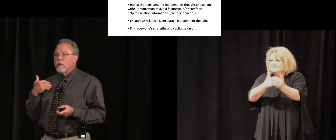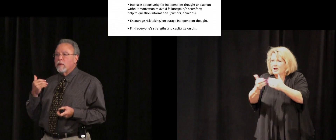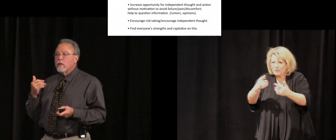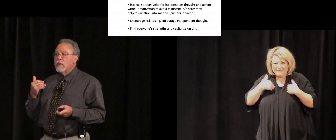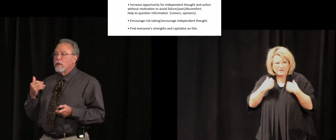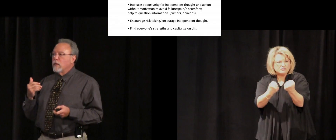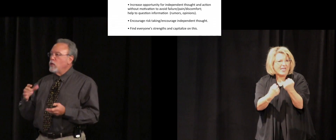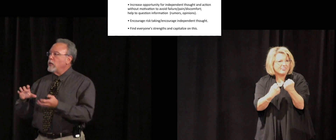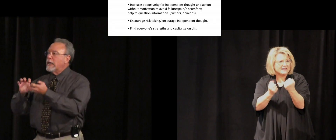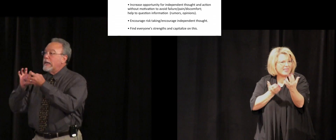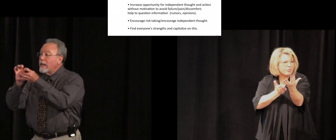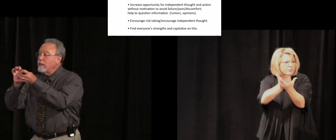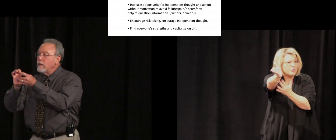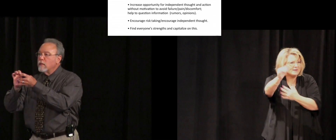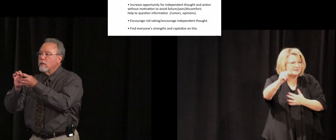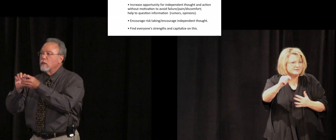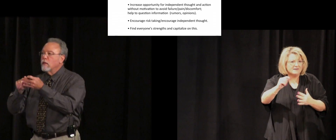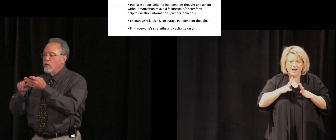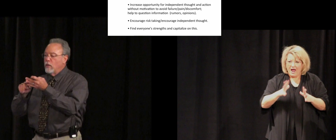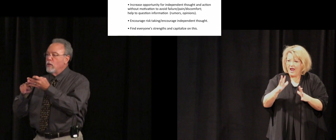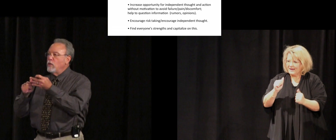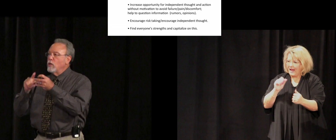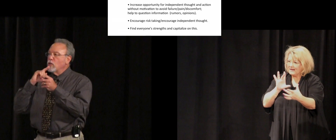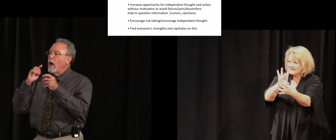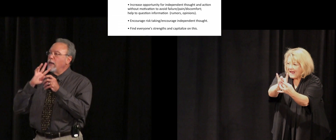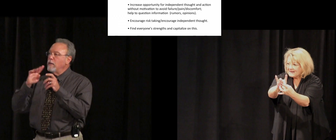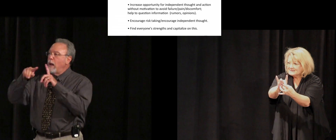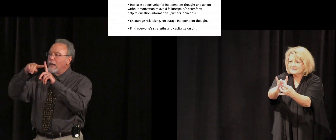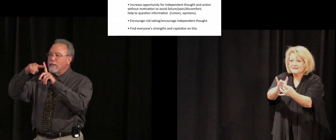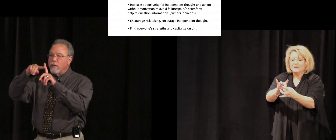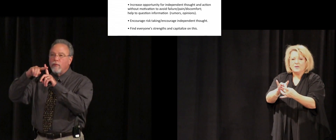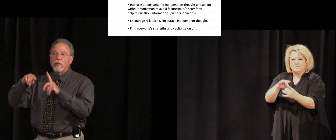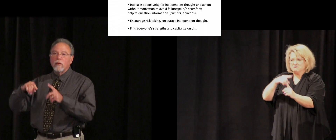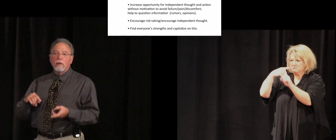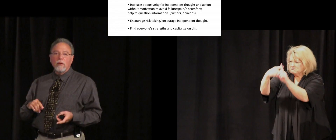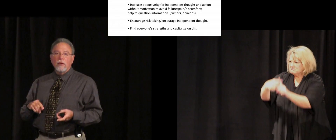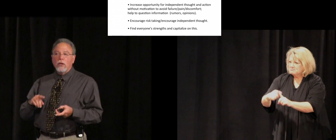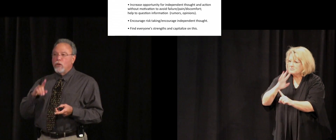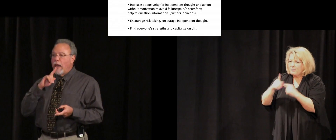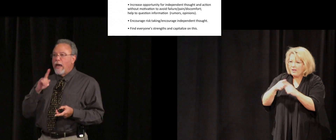that communication and questions and support.